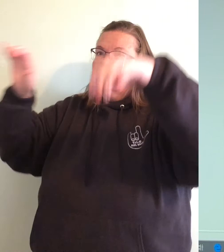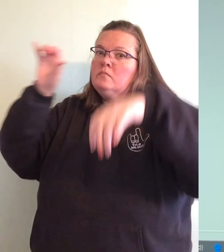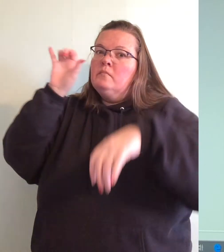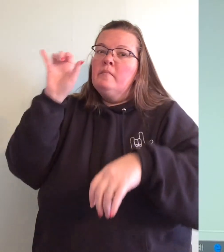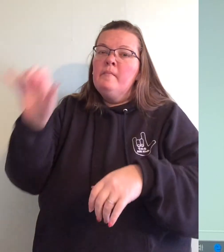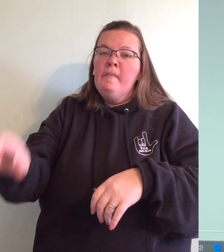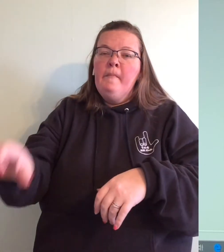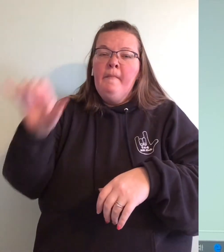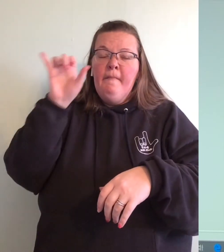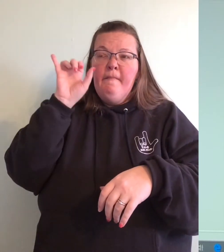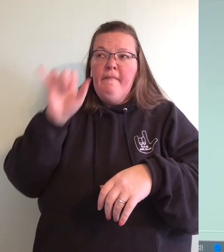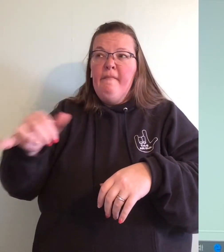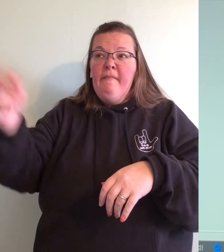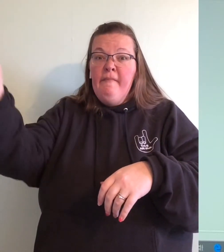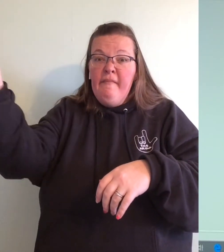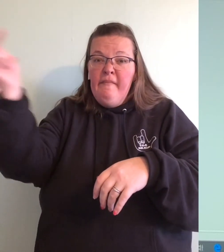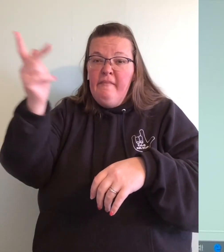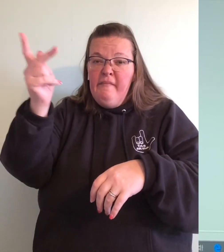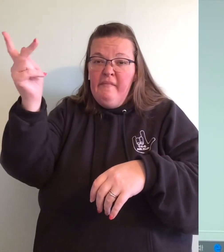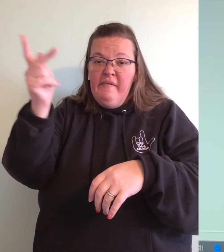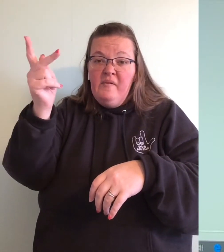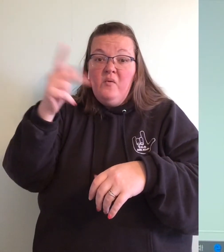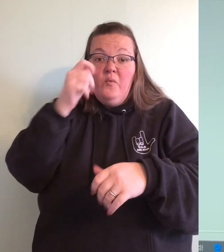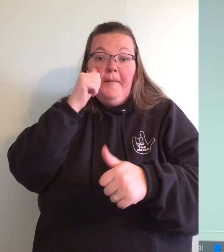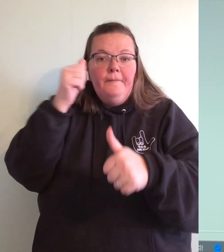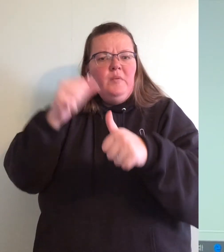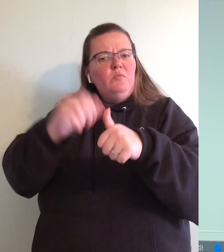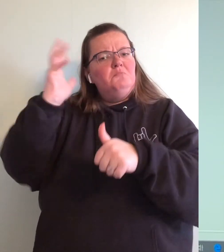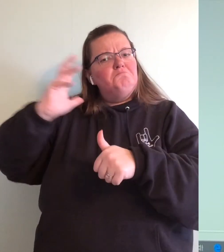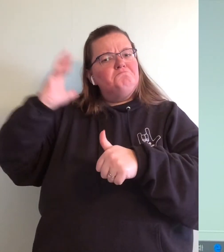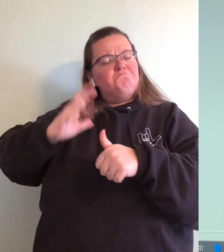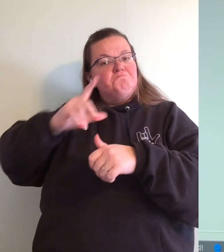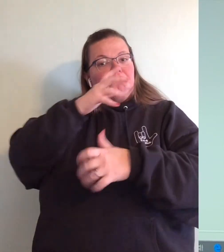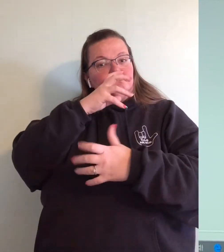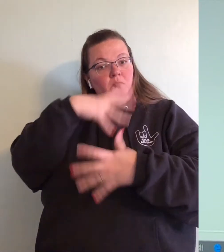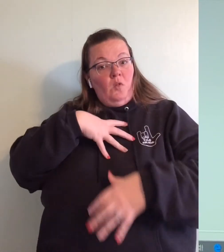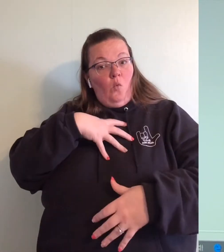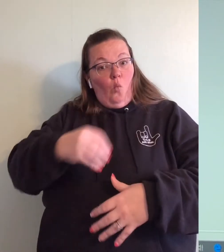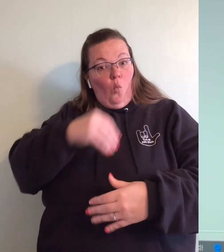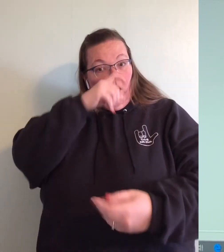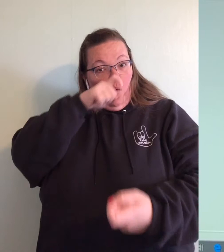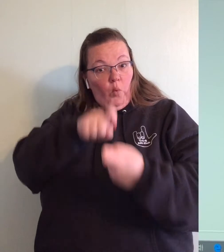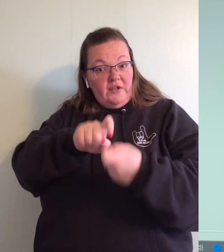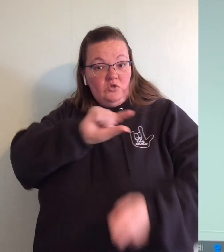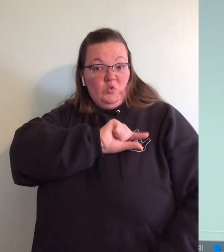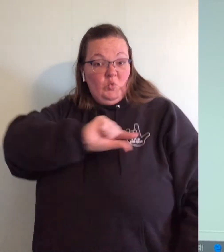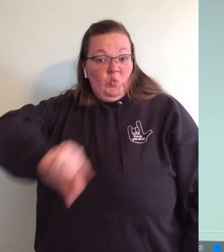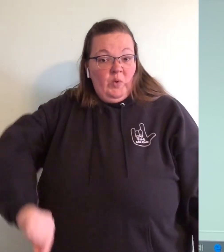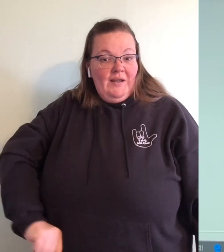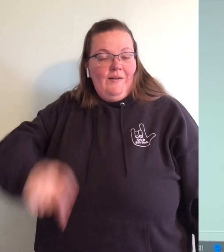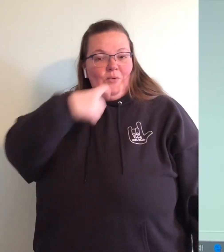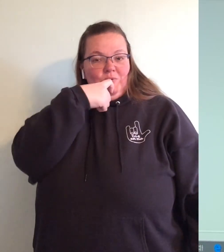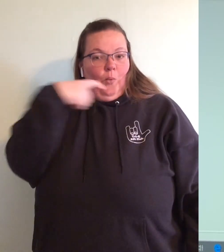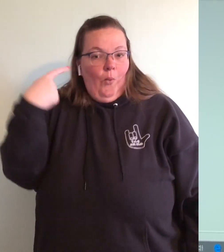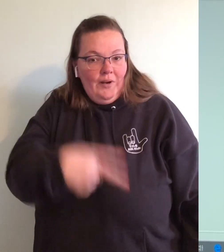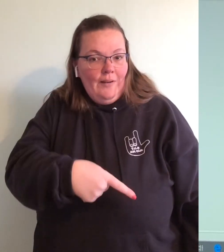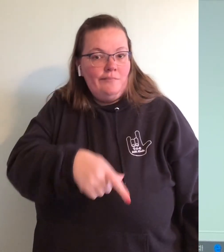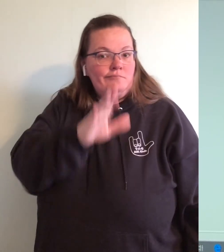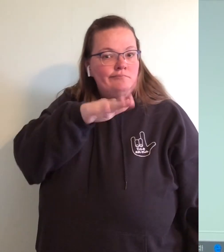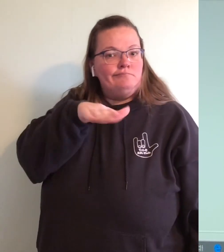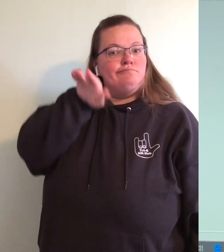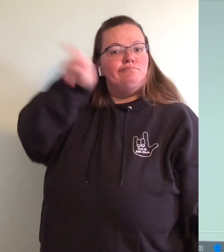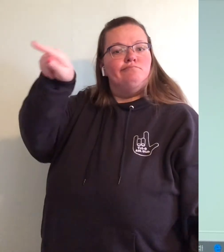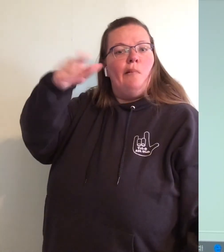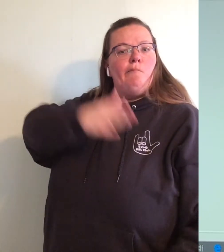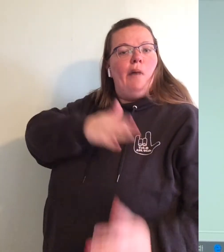they were the two hills which the White Witch had pointed out to him when he parted from her at the lamp-post that other day. And